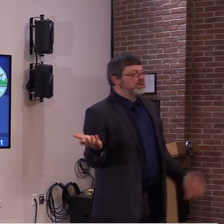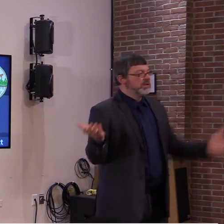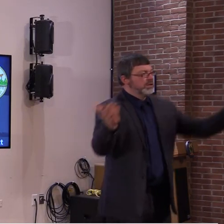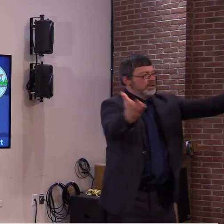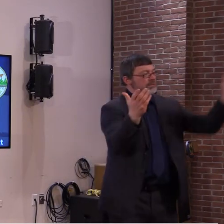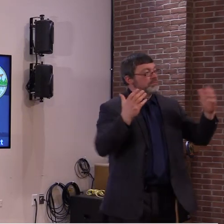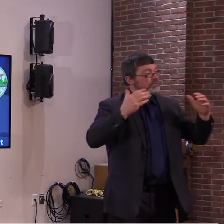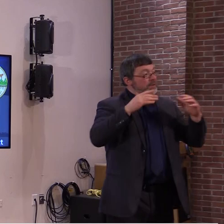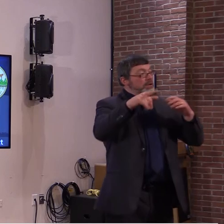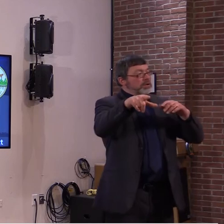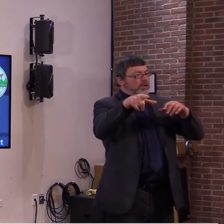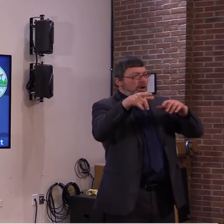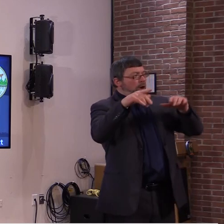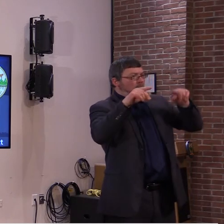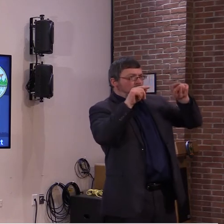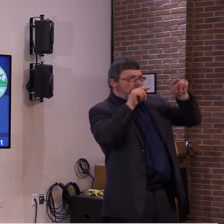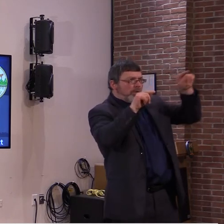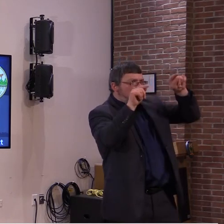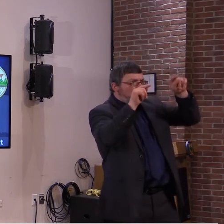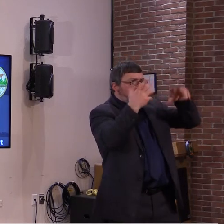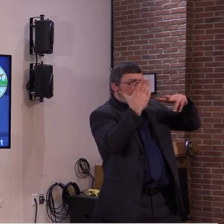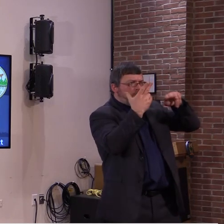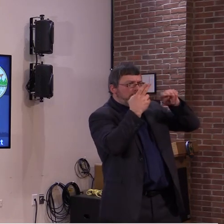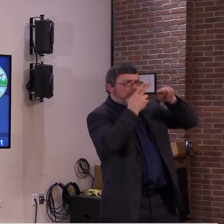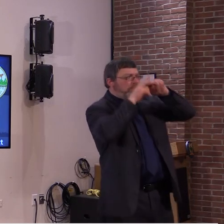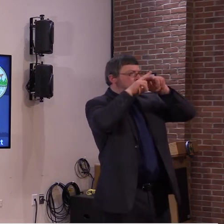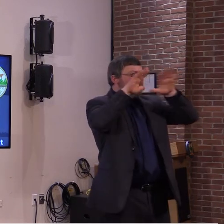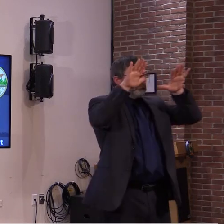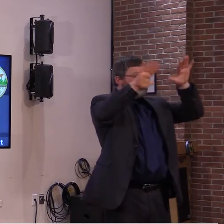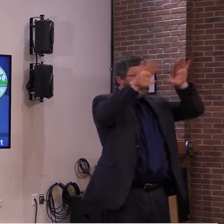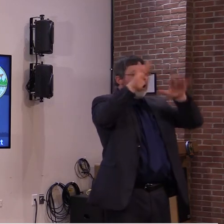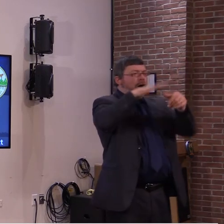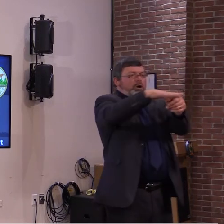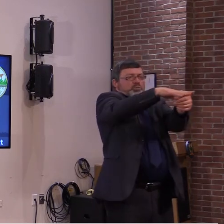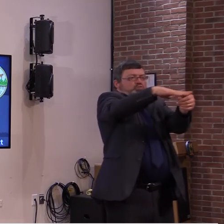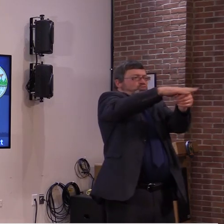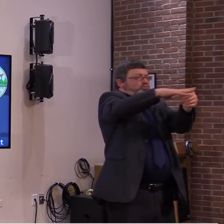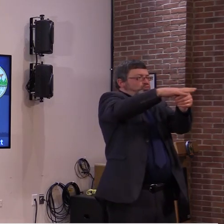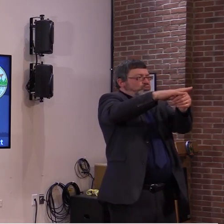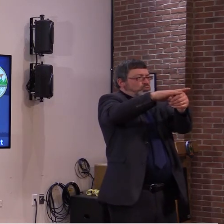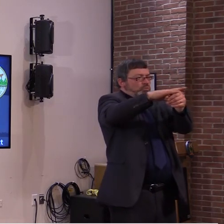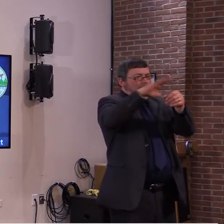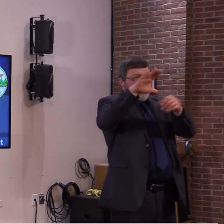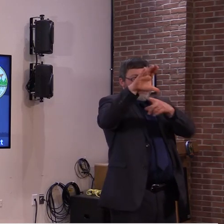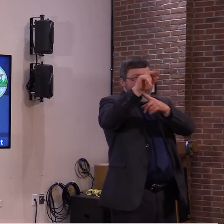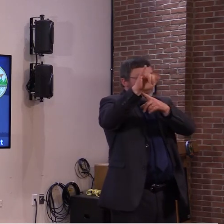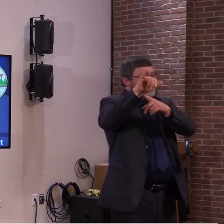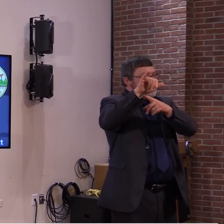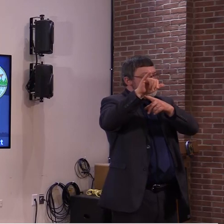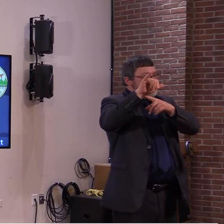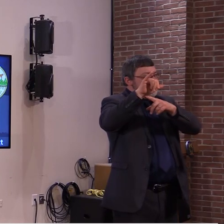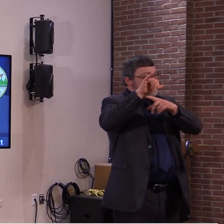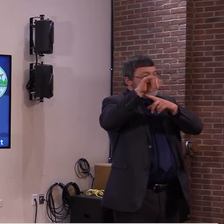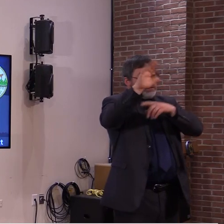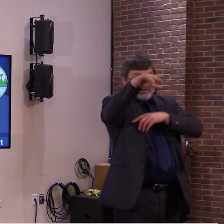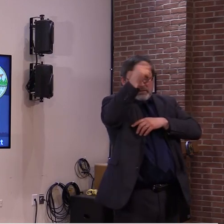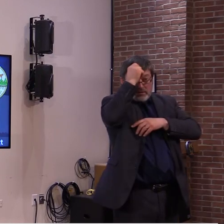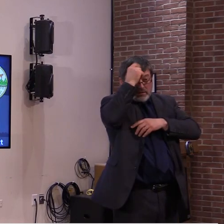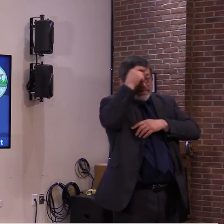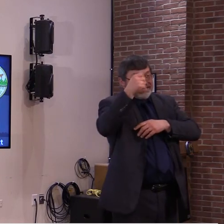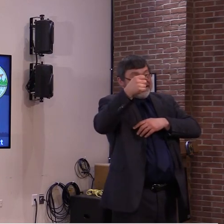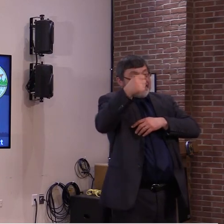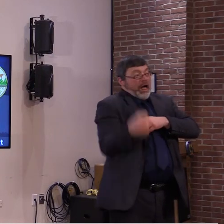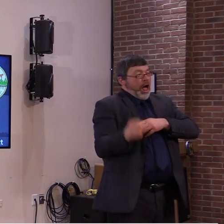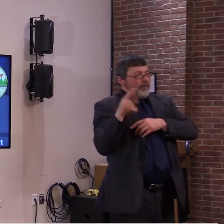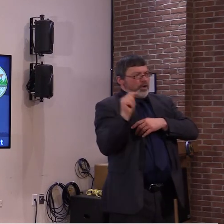that cool off. Just like we're seeing more cases in some of our southern counties right now than we were previously, and we're